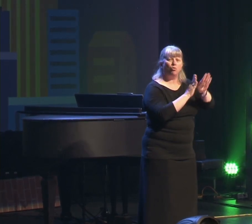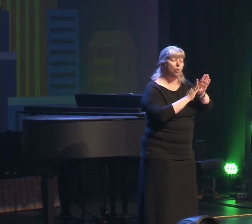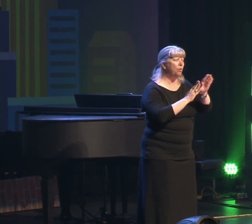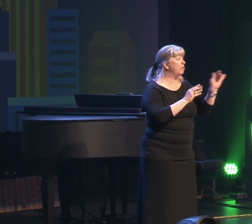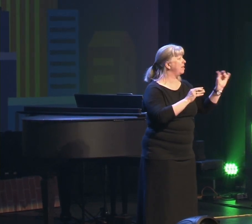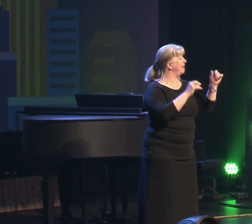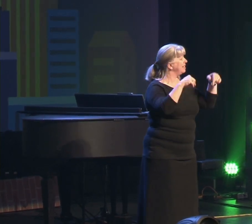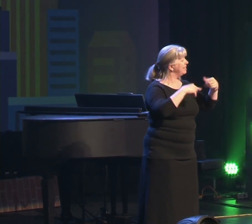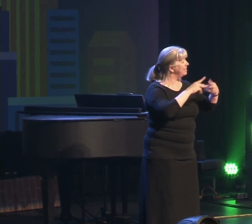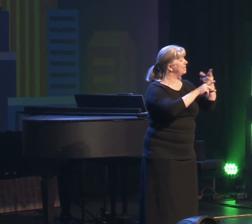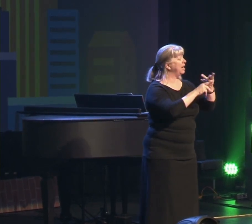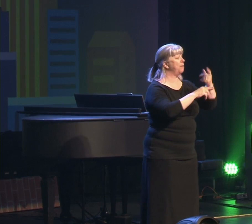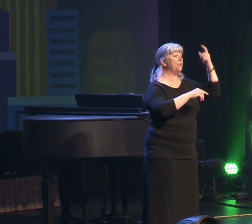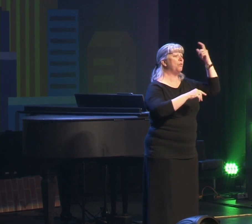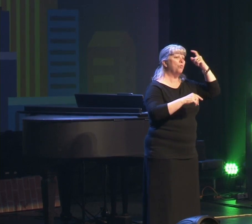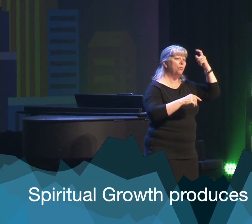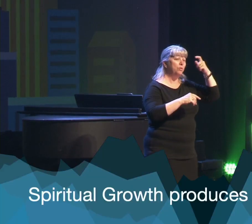like